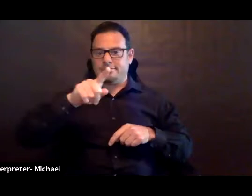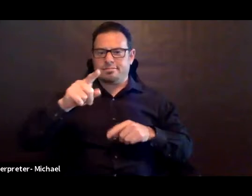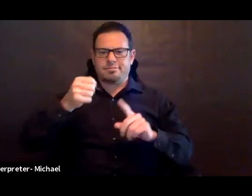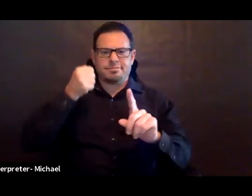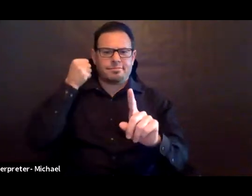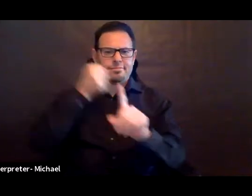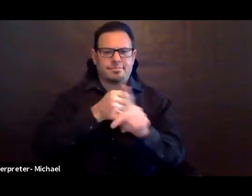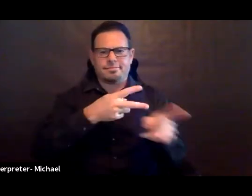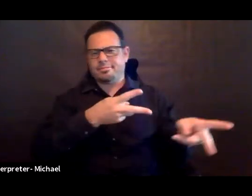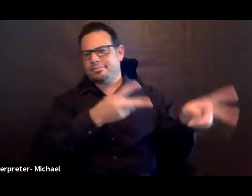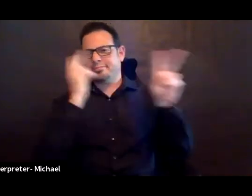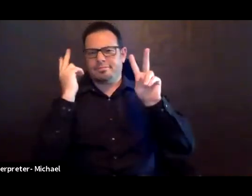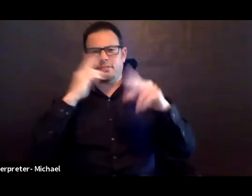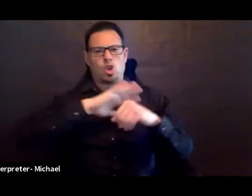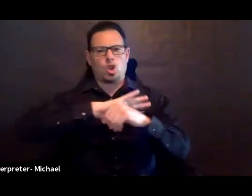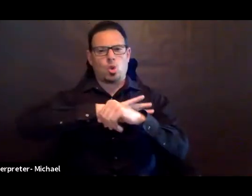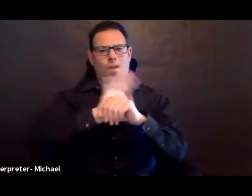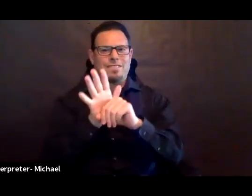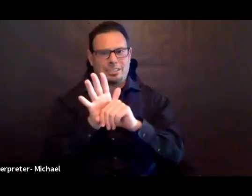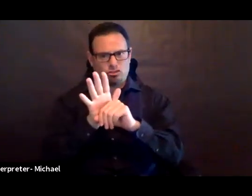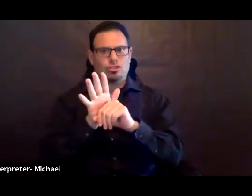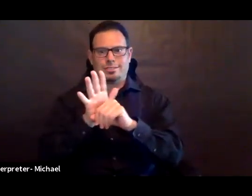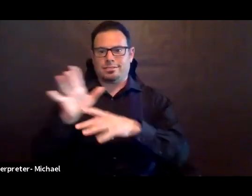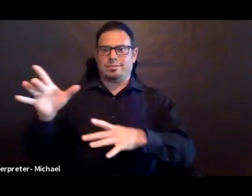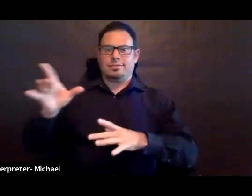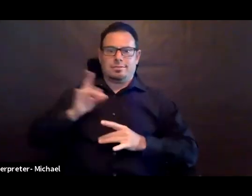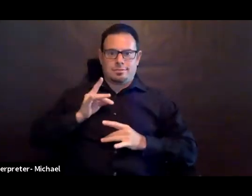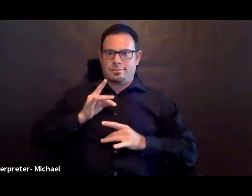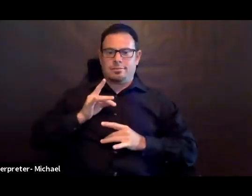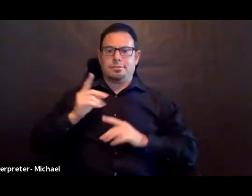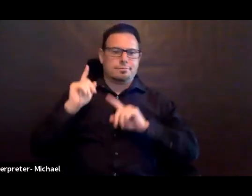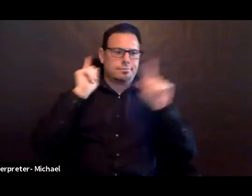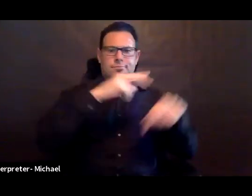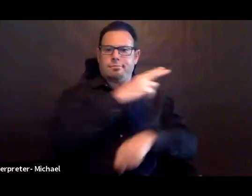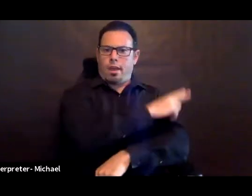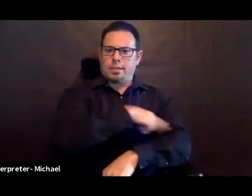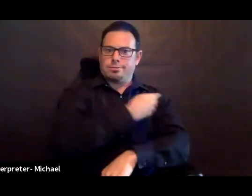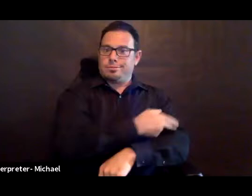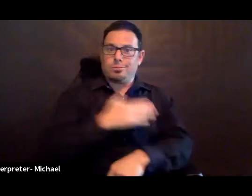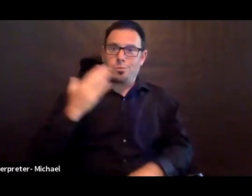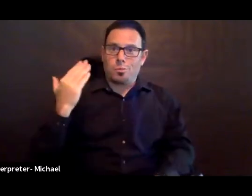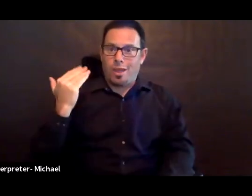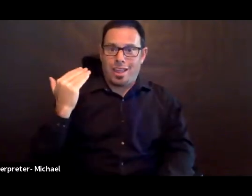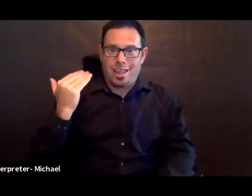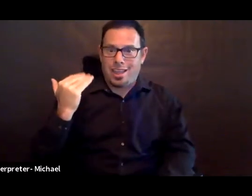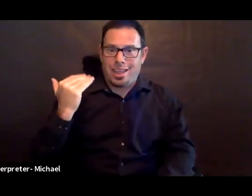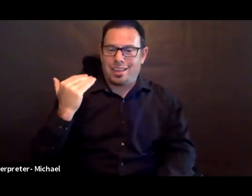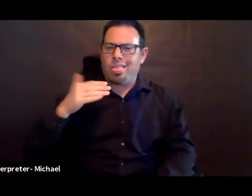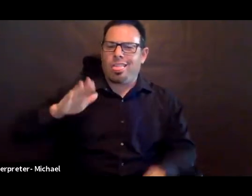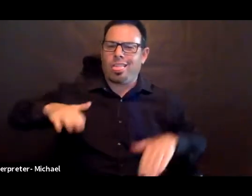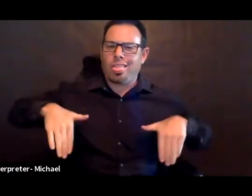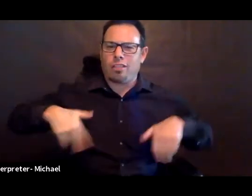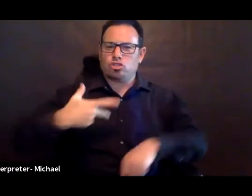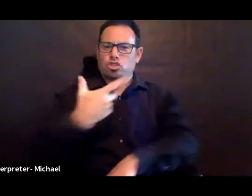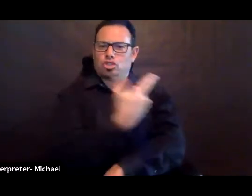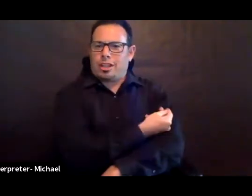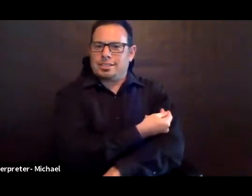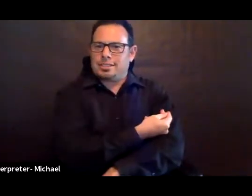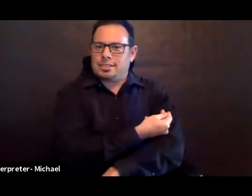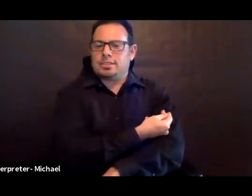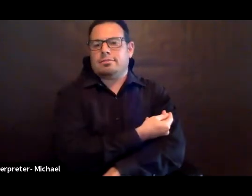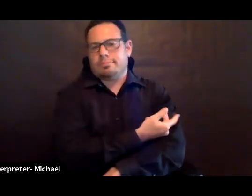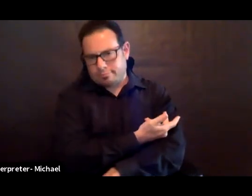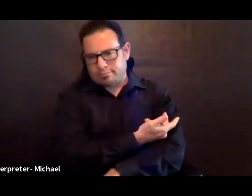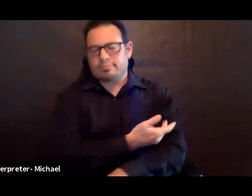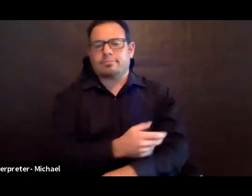Minnesota. The problem here is very much a problem of unvaccinated people getting exposed to an extremely contagious and